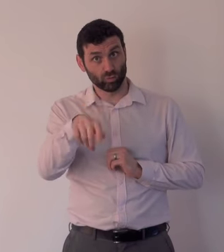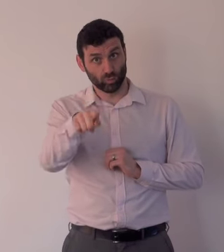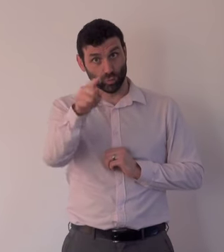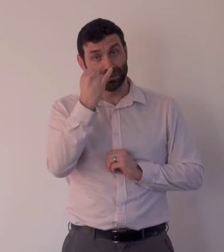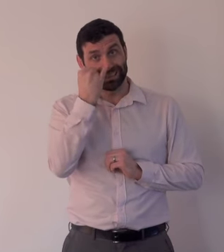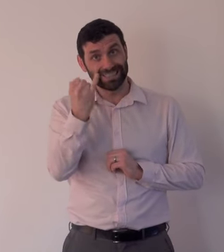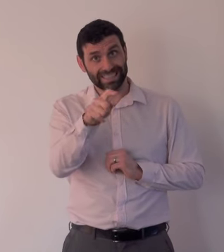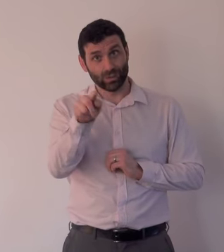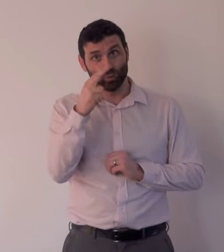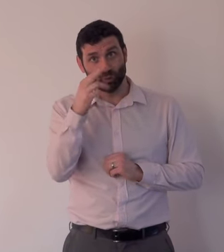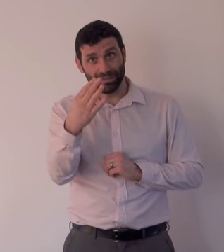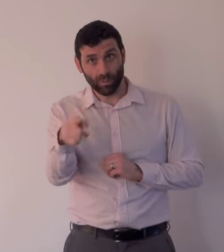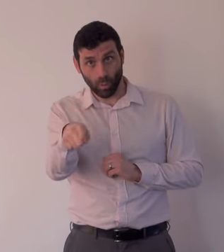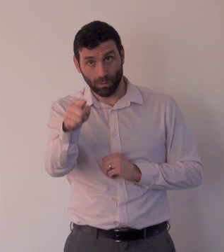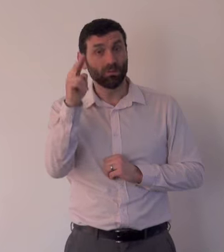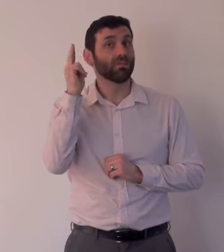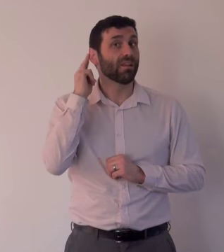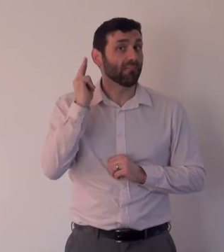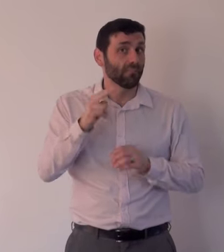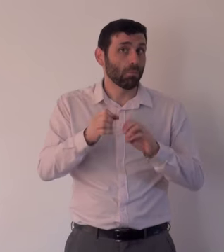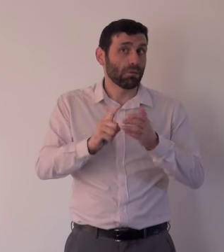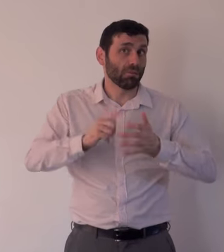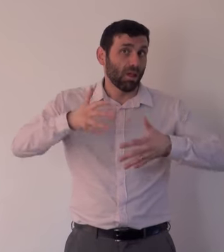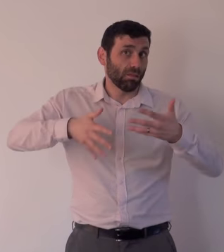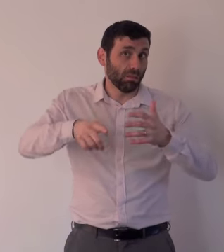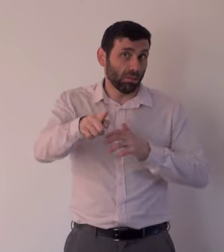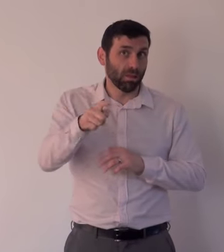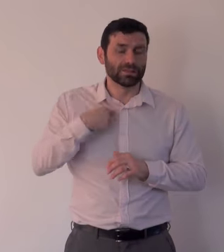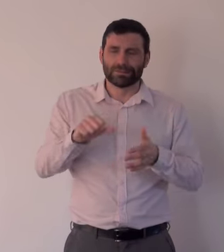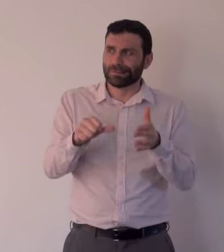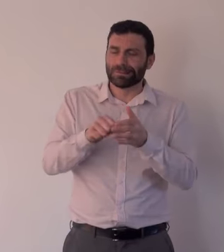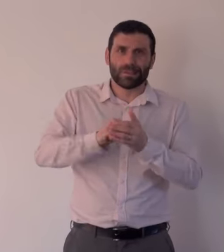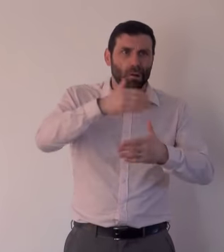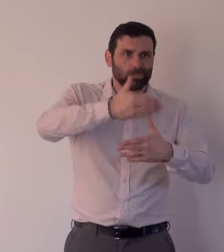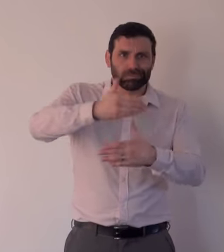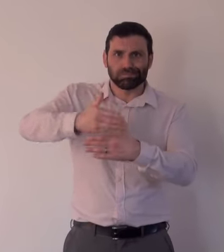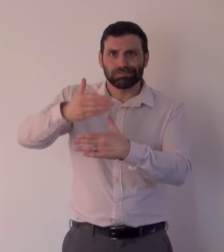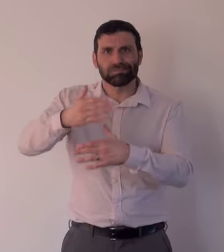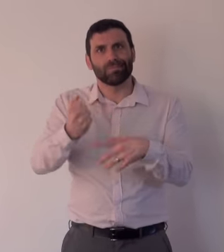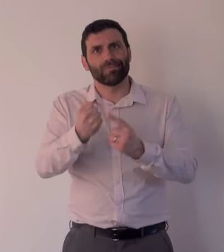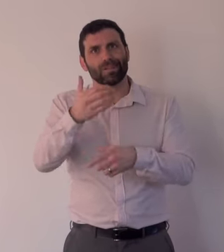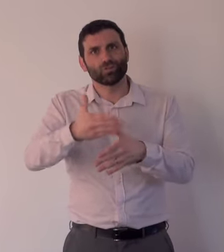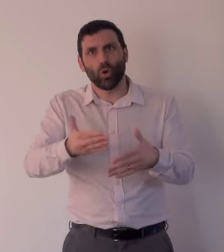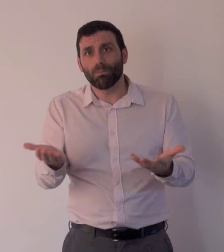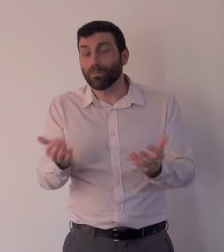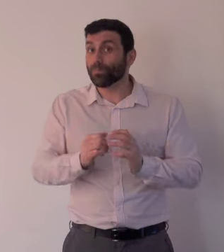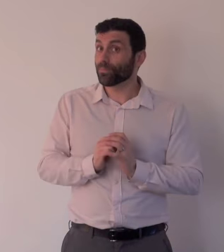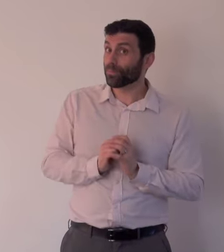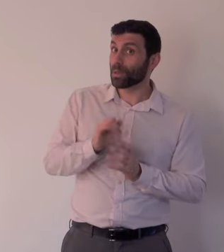Are you aged between 16 and 24, a Deaf BSL user that is struggling to find employment? Are you looking